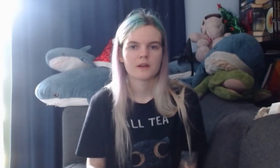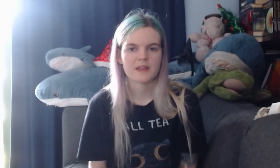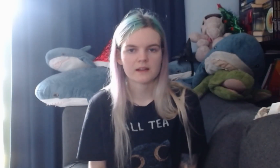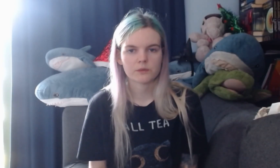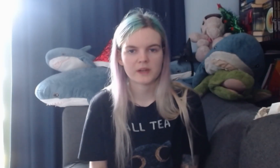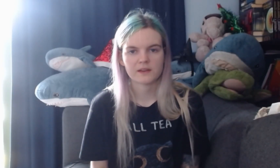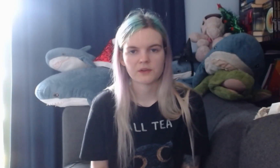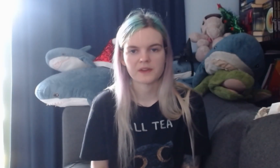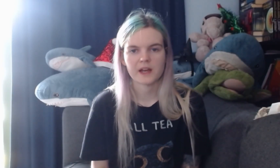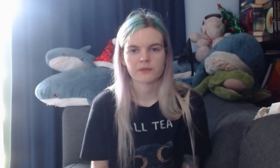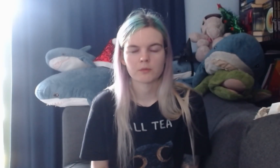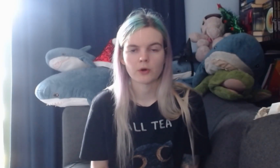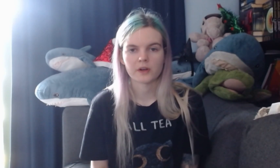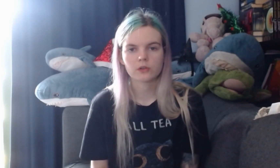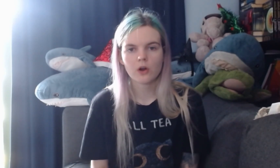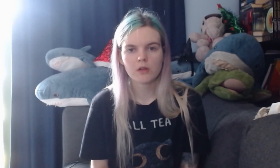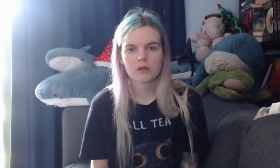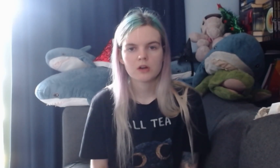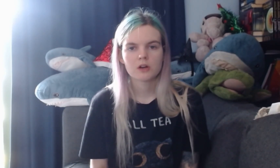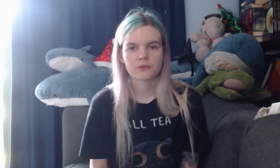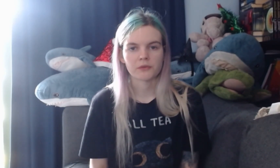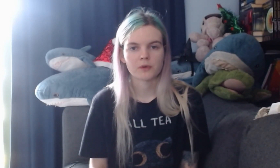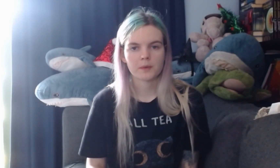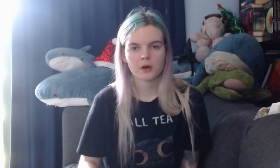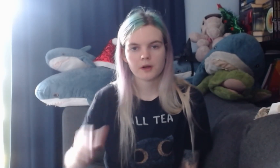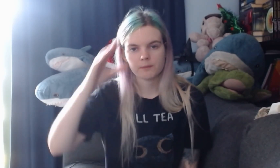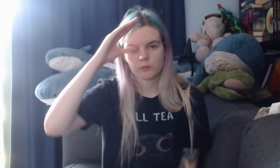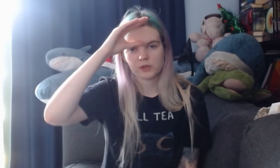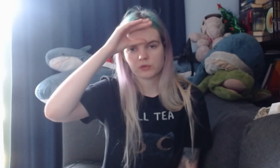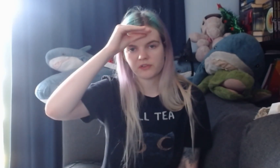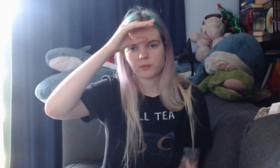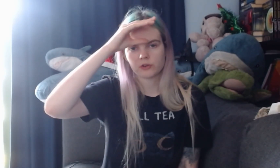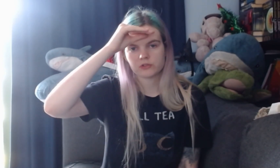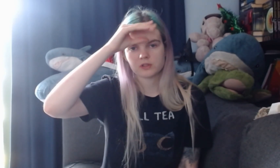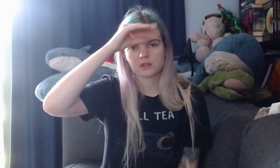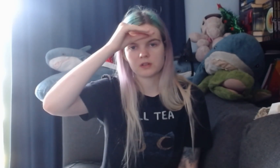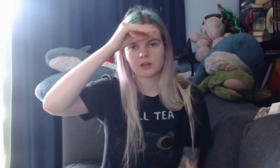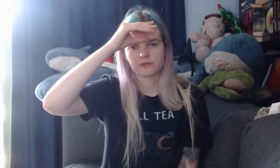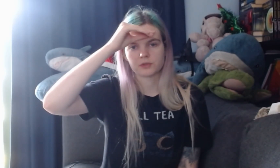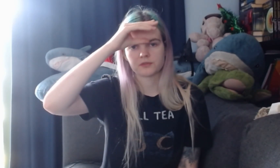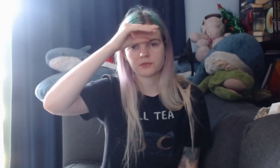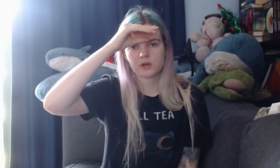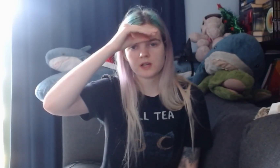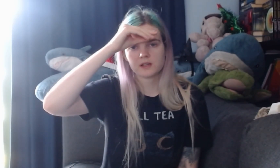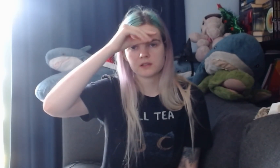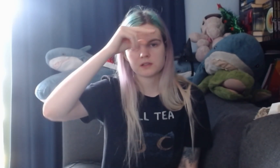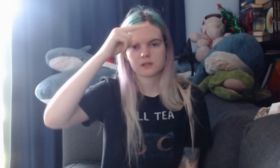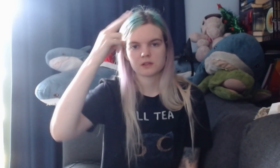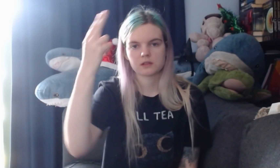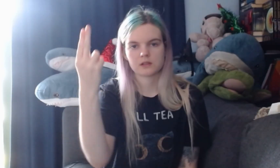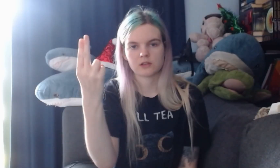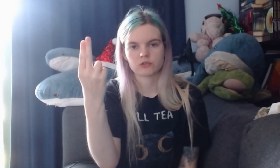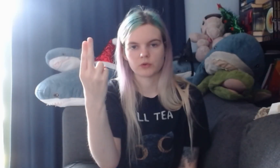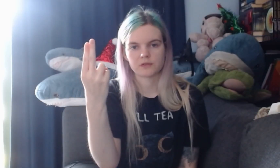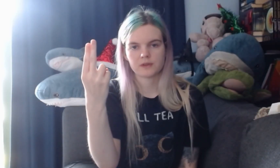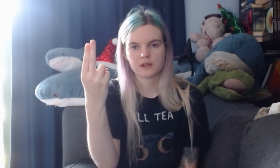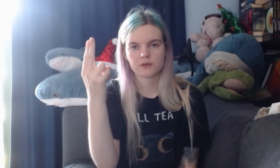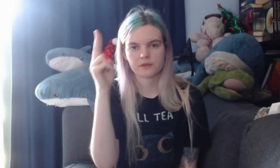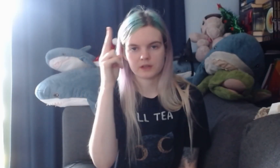Next we get the signs for boy and girl. First for boy, we do this motion in front of the forehead, then showing the fingers, and then